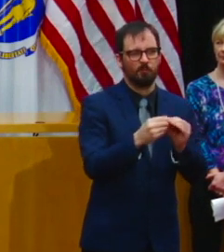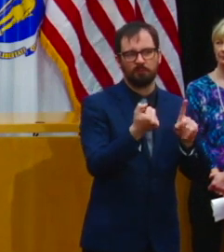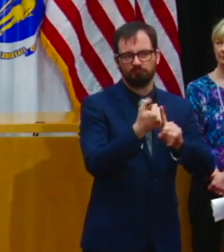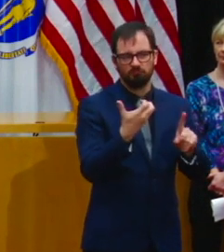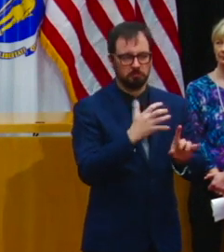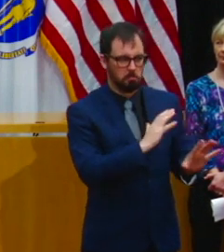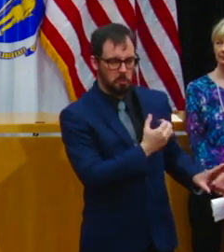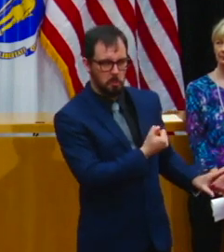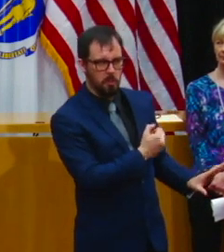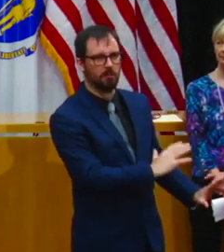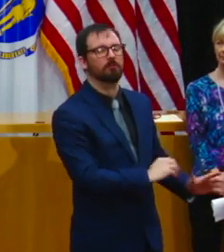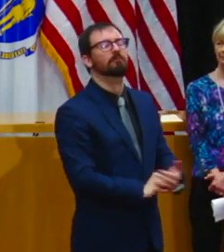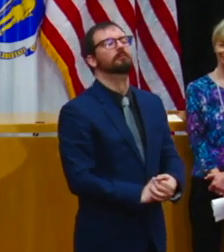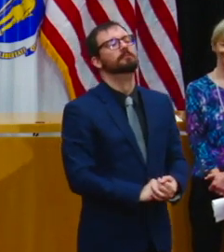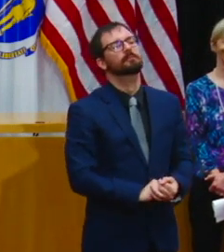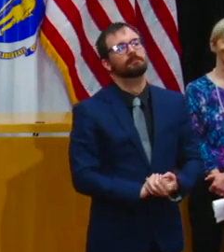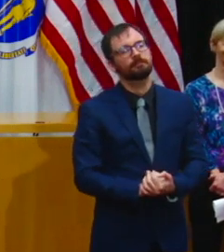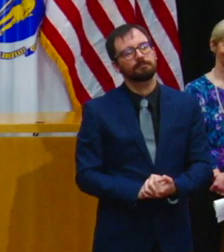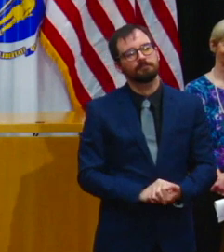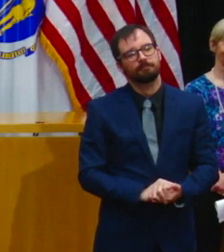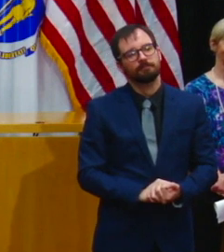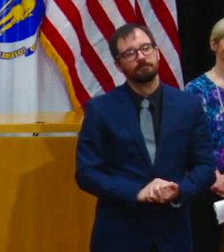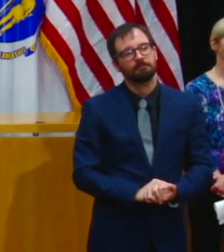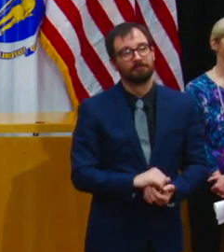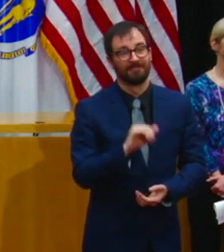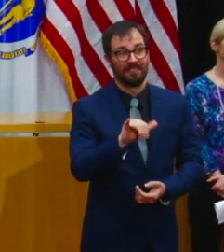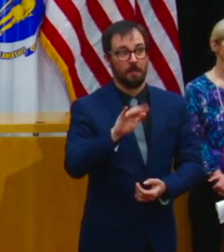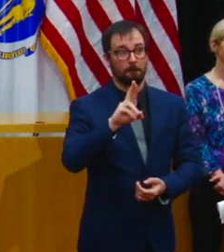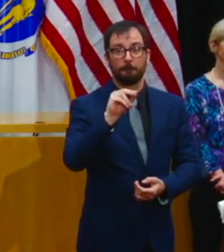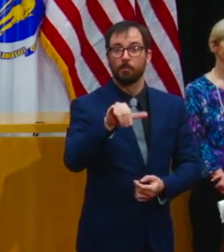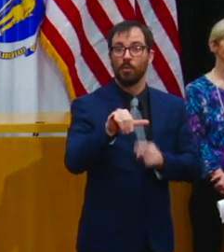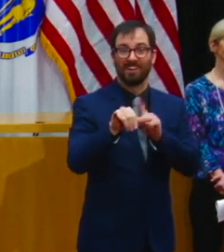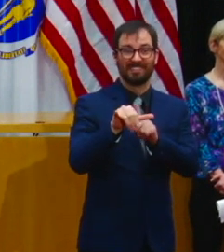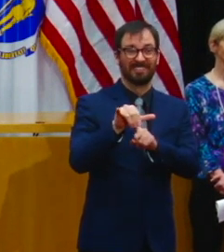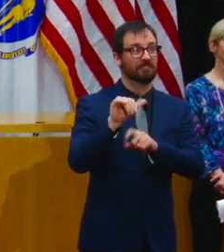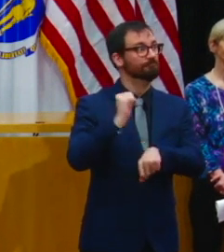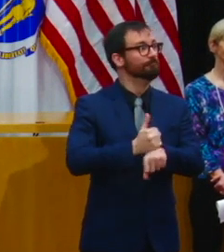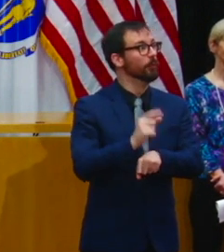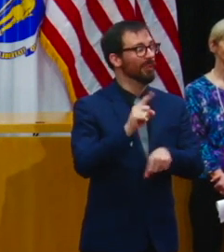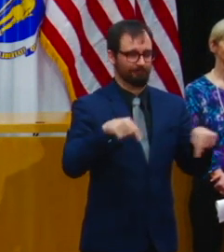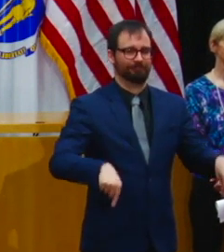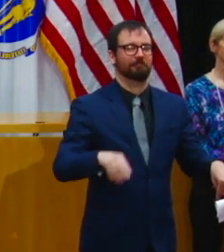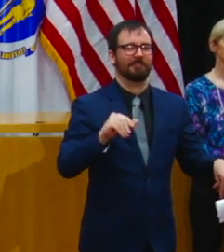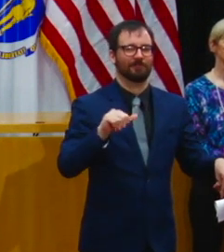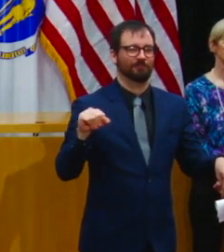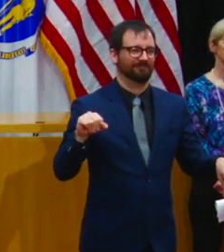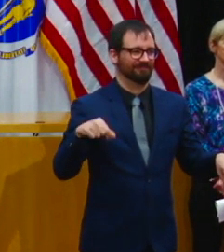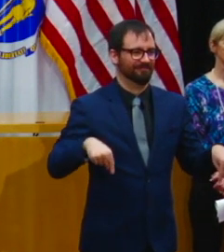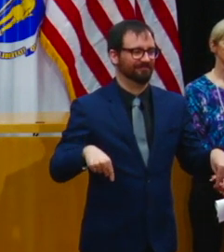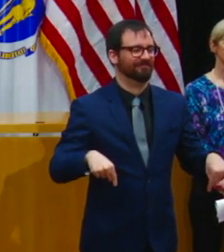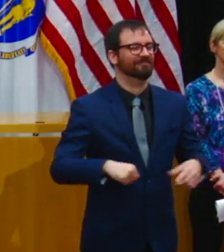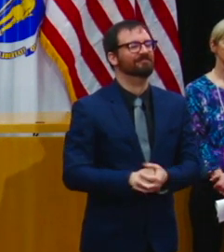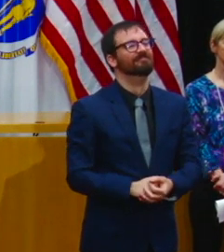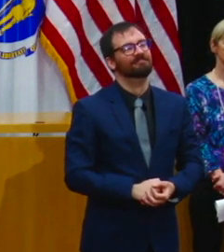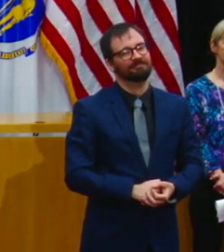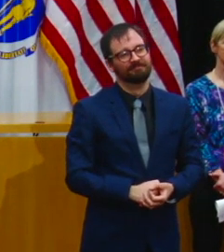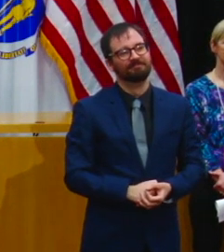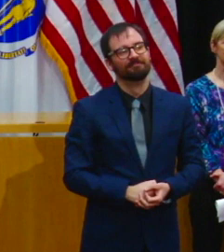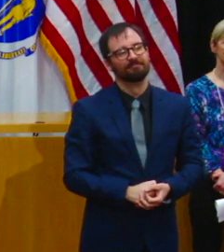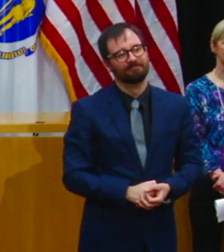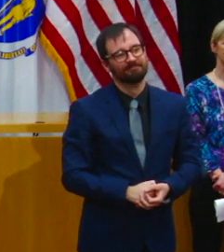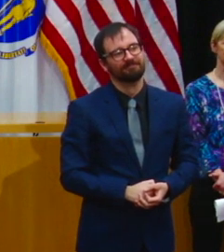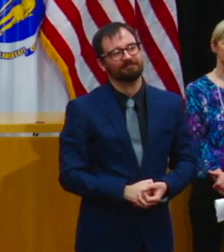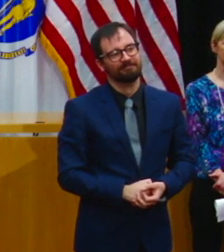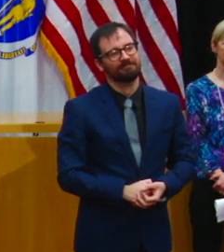which, by the way, is also a Massachusetts-based company. Our administration has taken several steps to cut red tape and create avenues for our